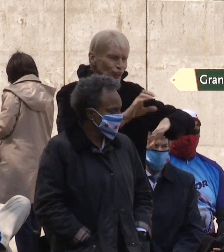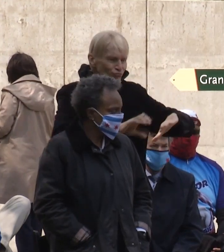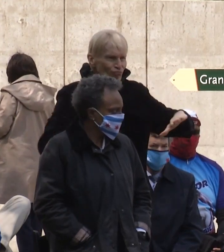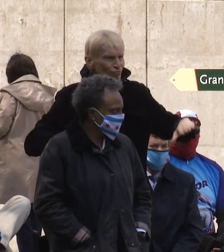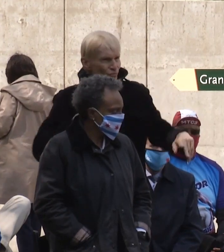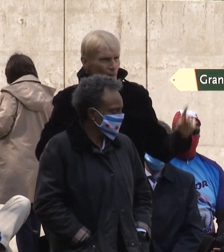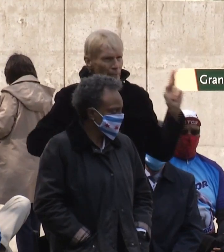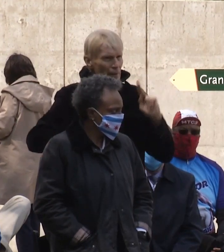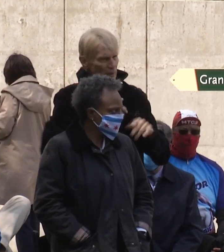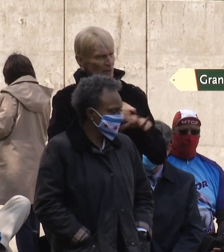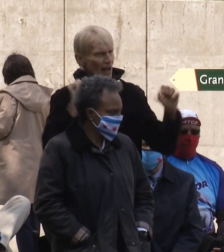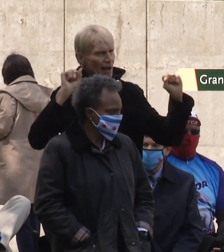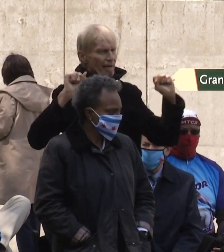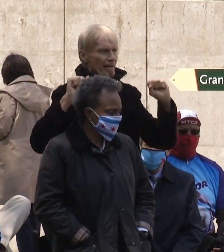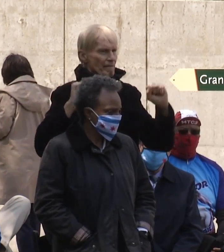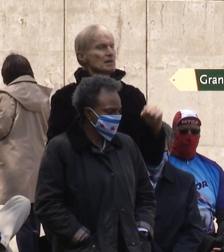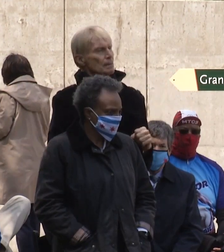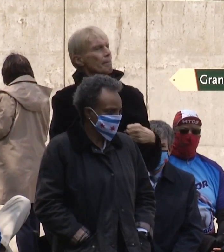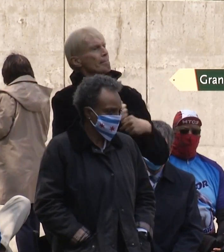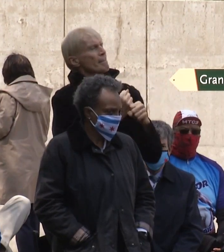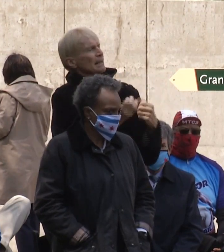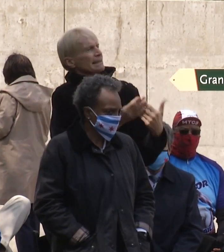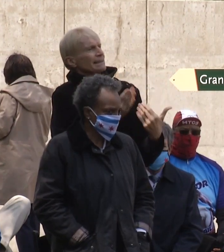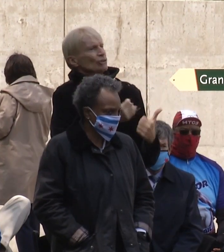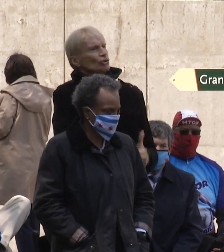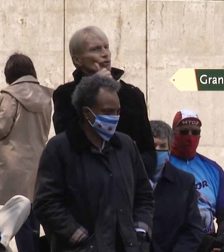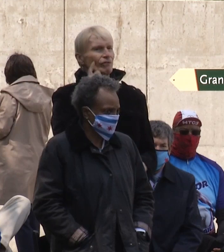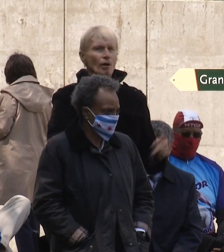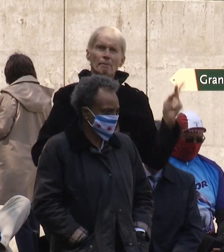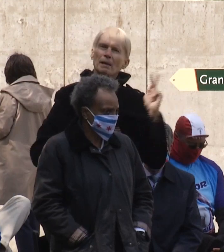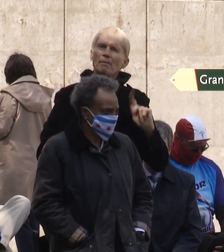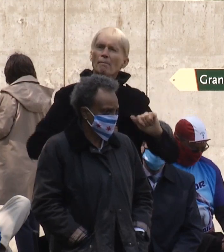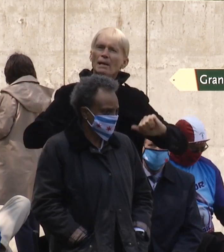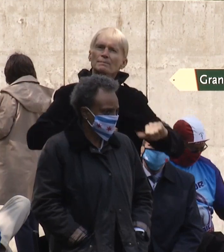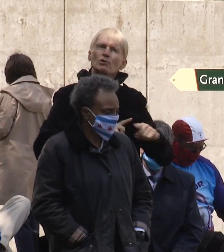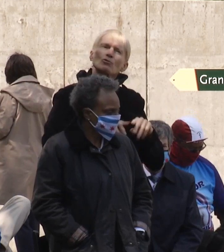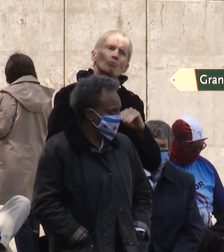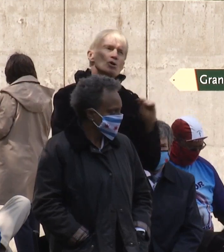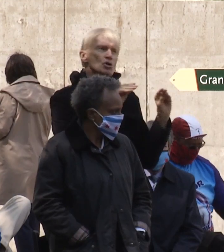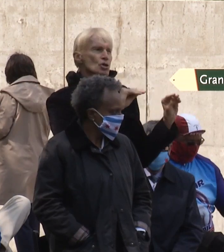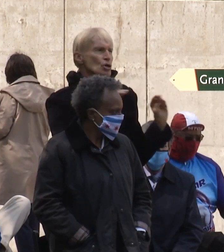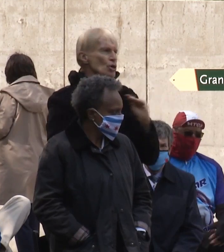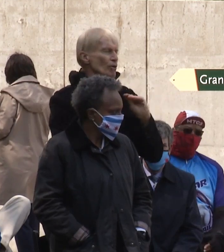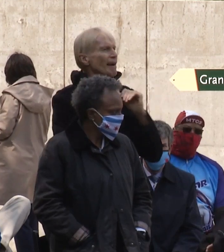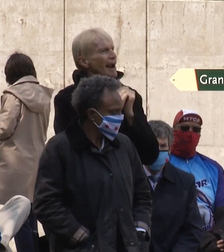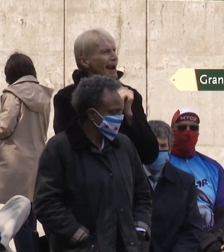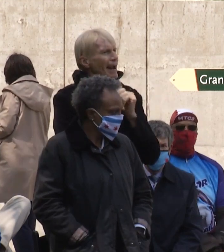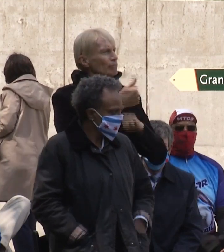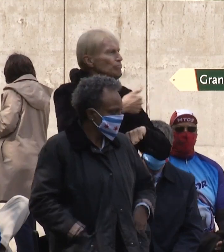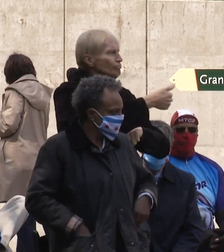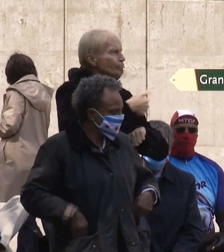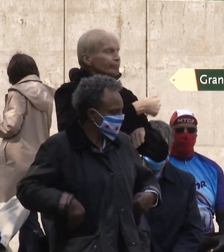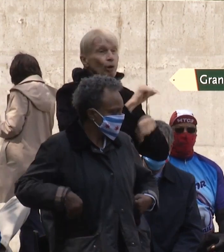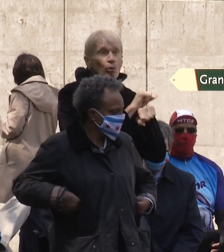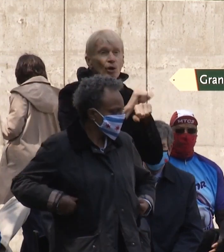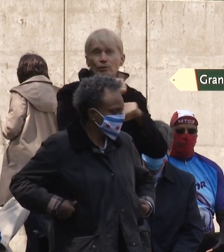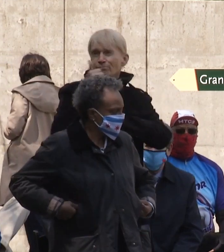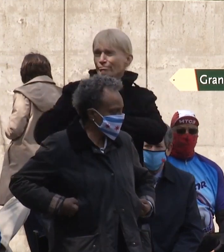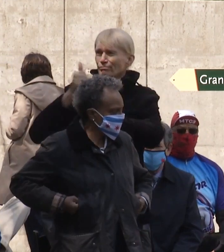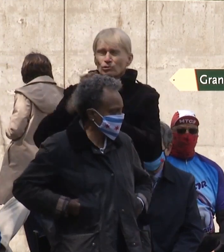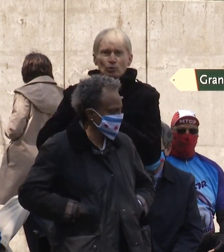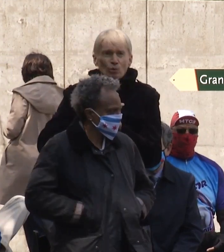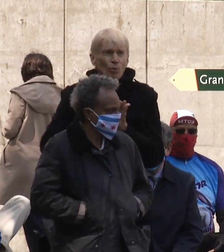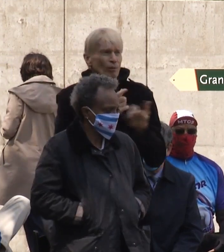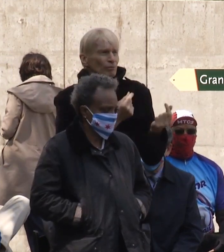about finding ways to make it as easy and safe as possible for people to move around both their neighborhood, get to and from work, to and from school